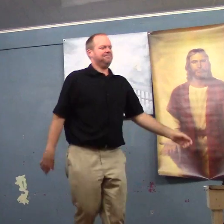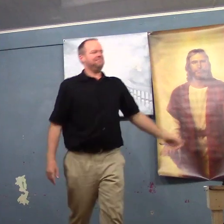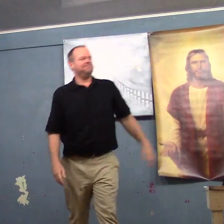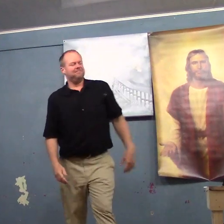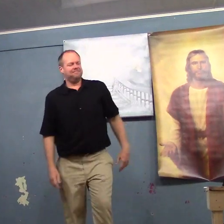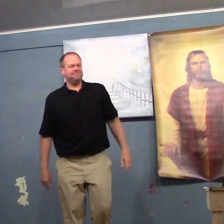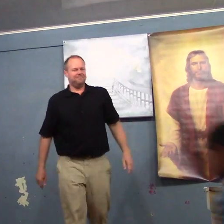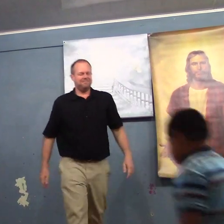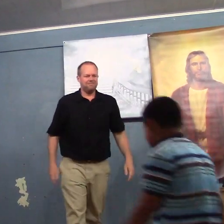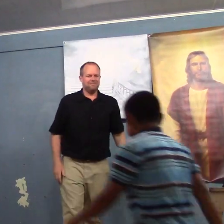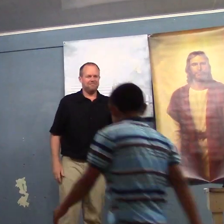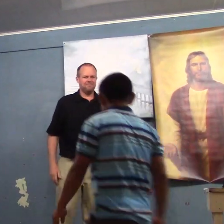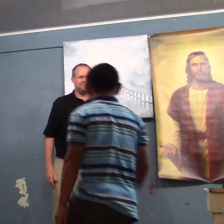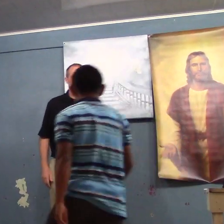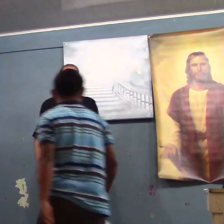There we go.